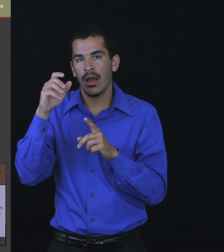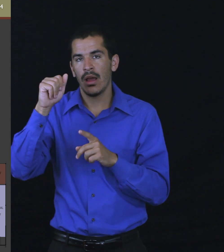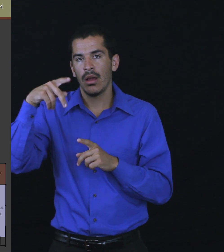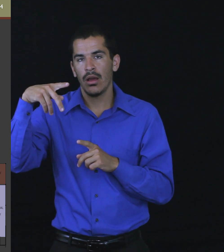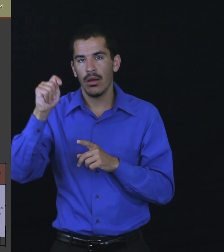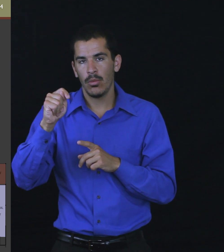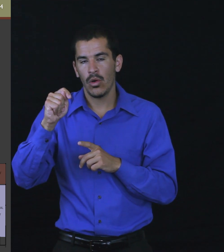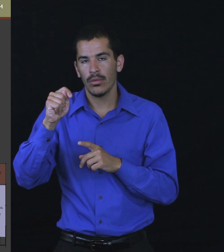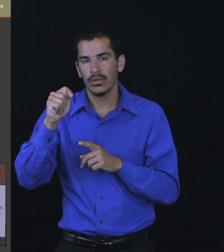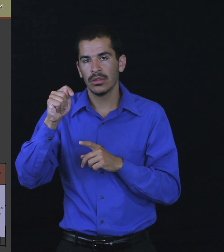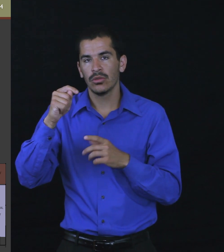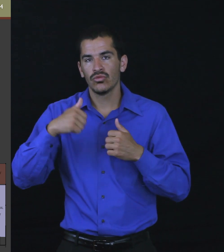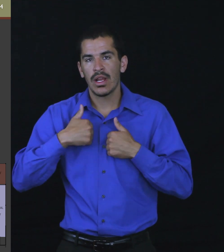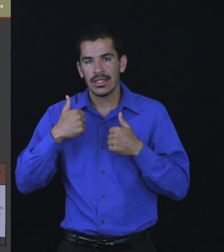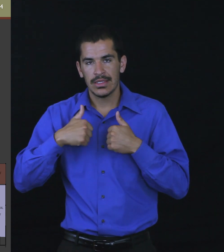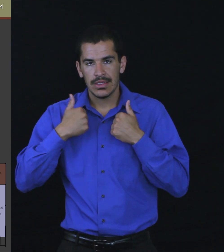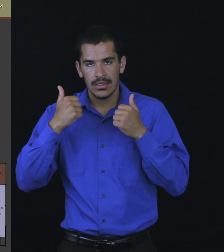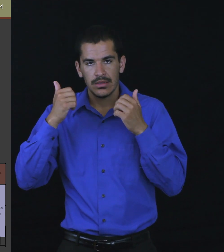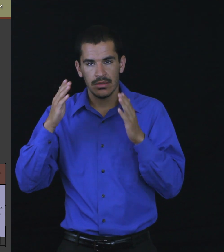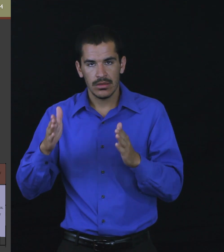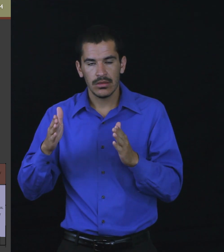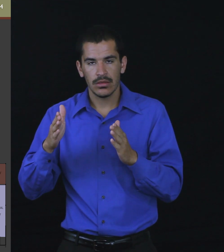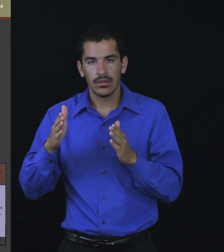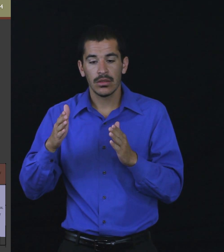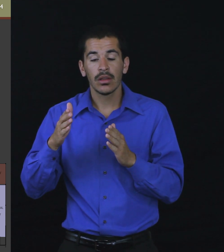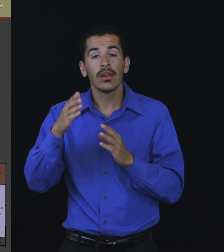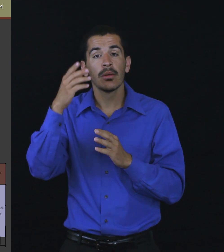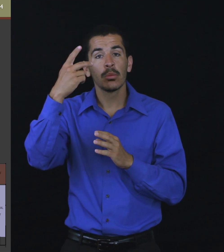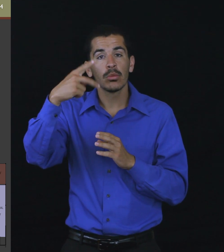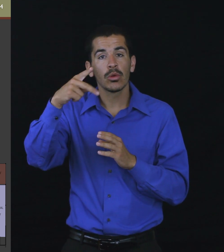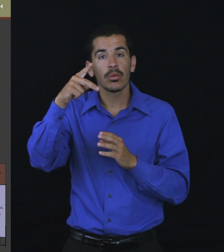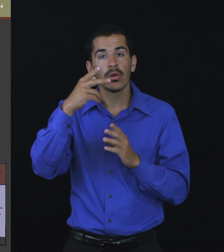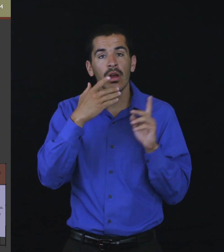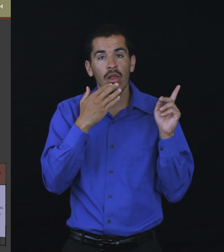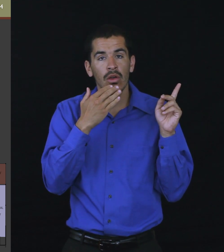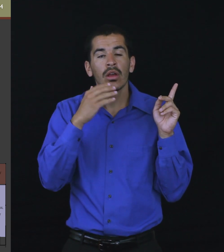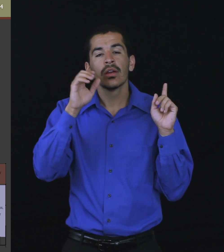The purple spaces could be rented out for